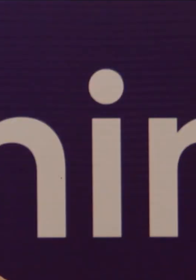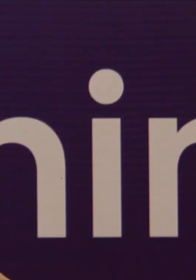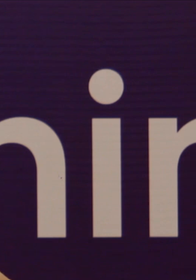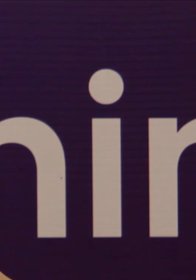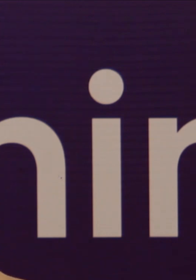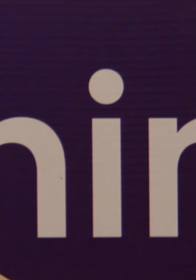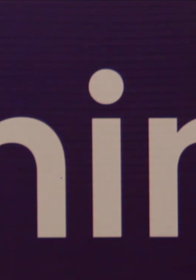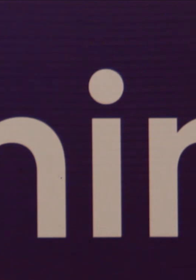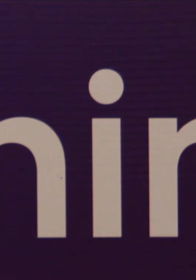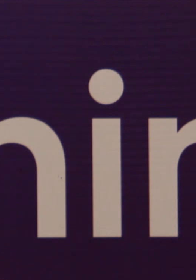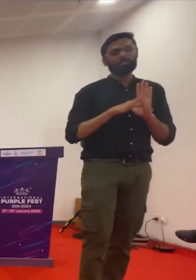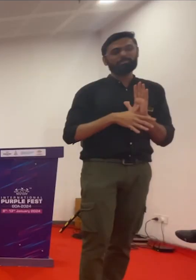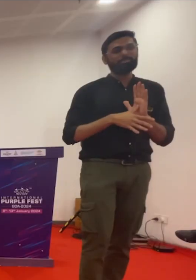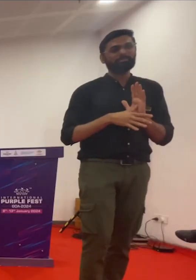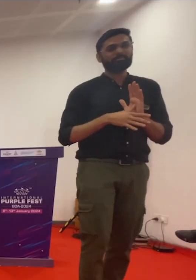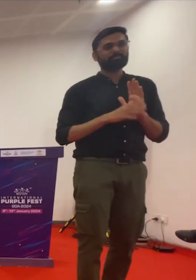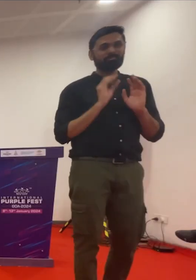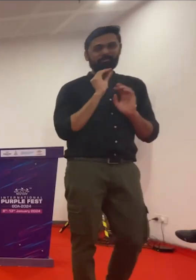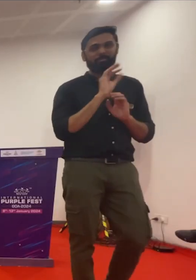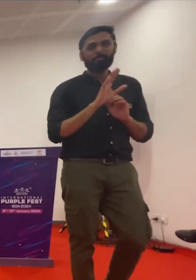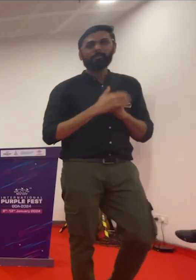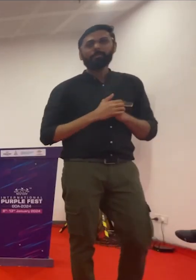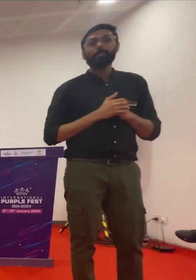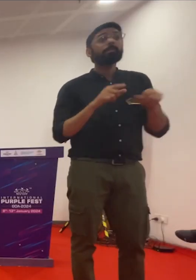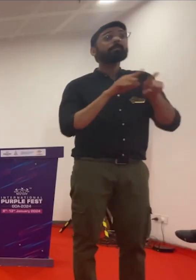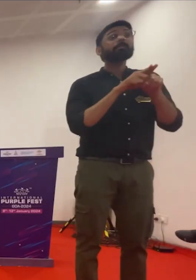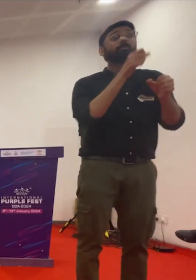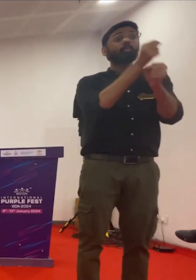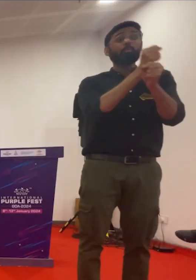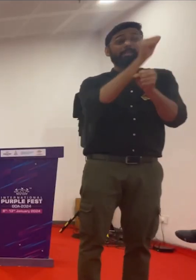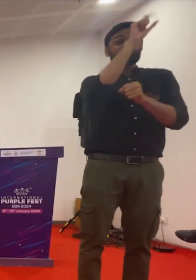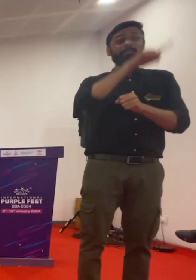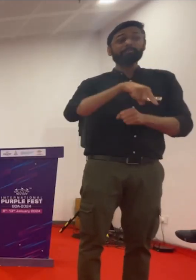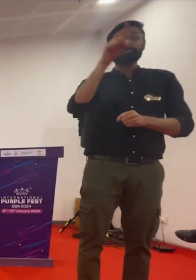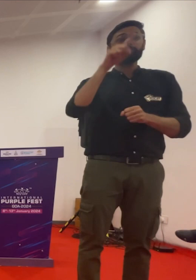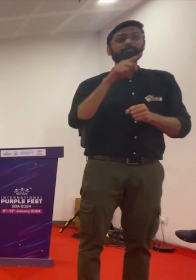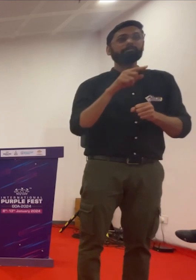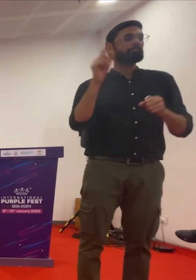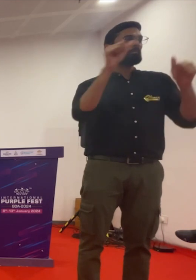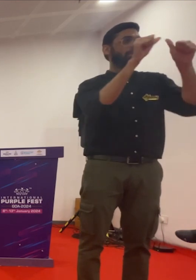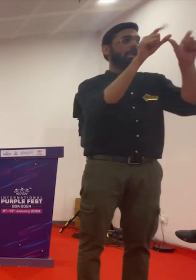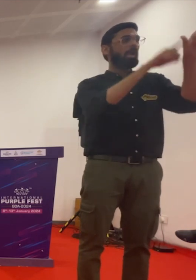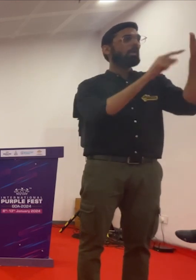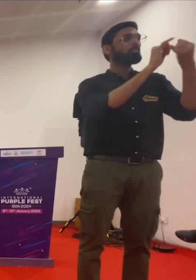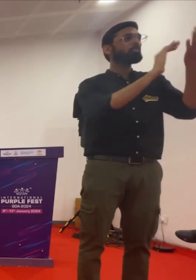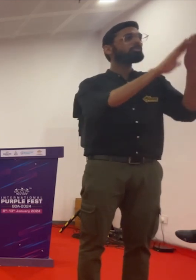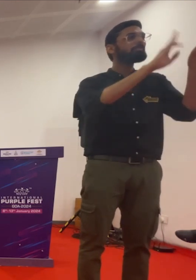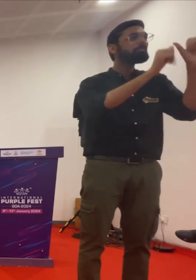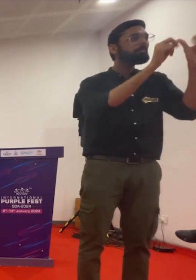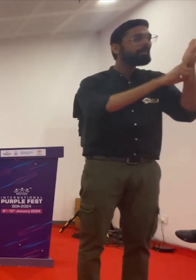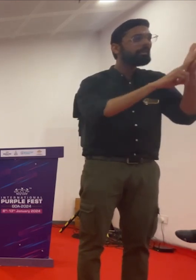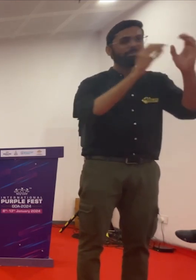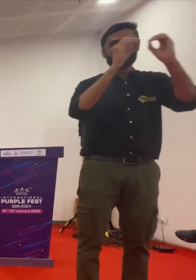clear any doubts that they may have. Insurance like the government of India's Ayushman Bharat, we should have something for